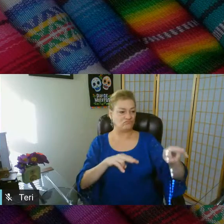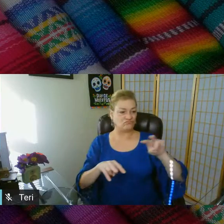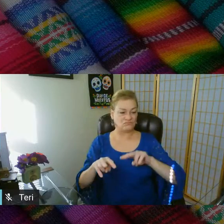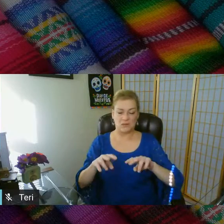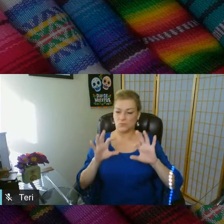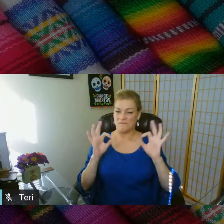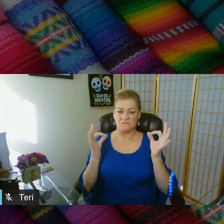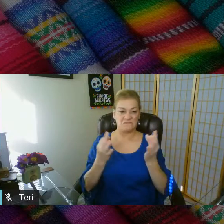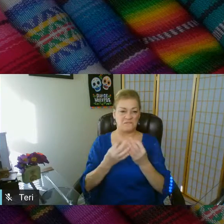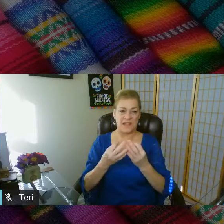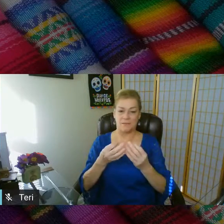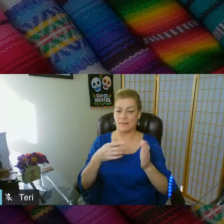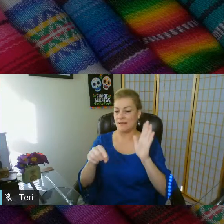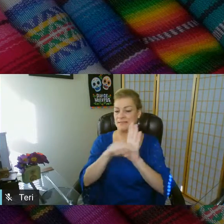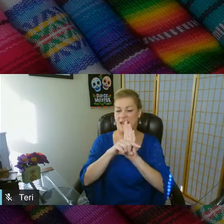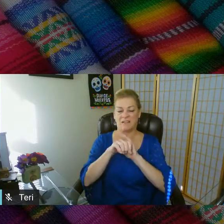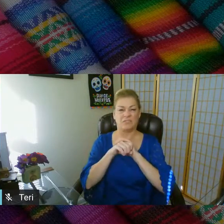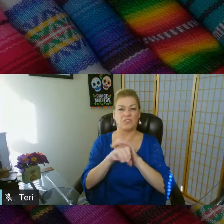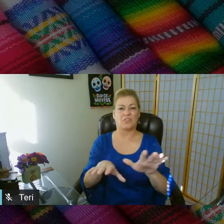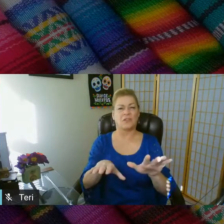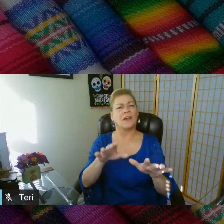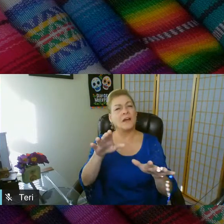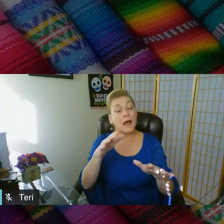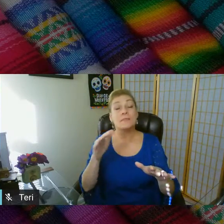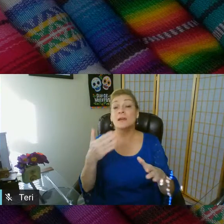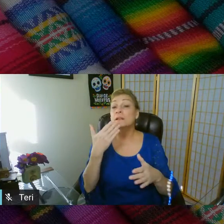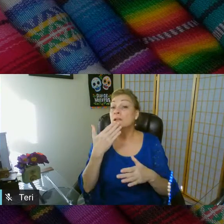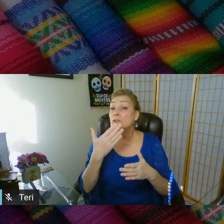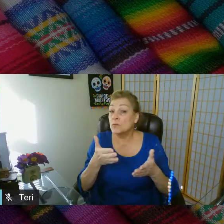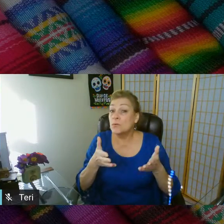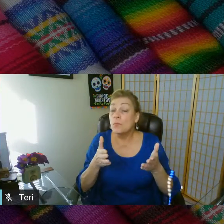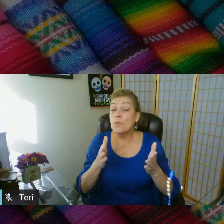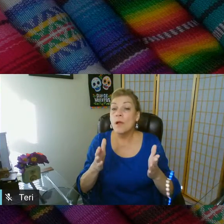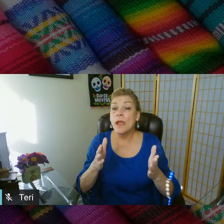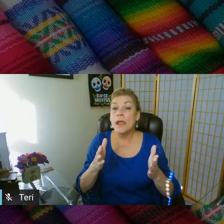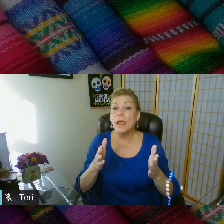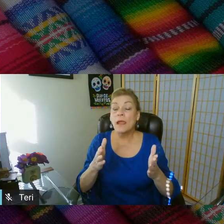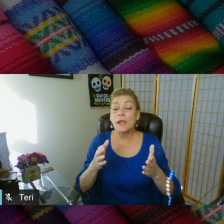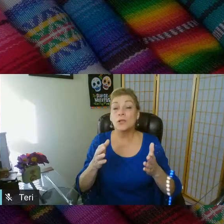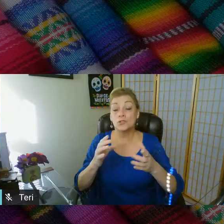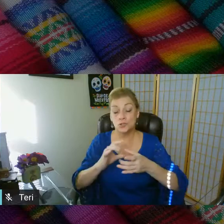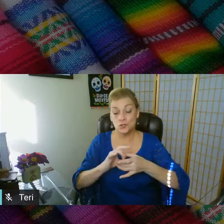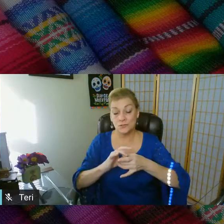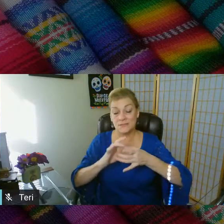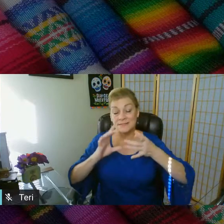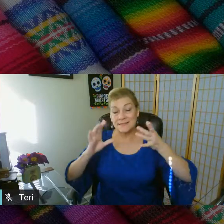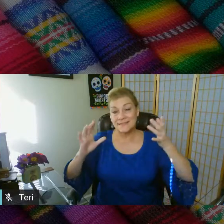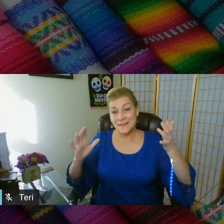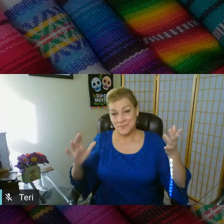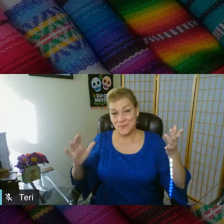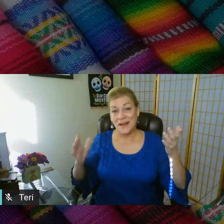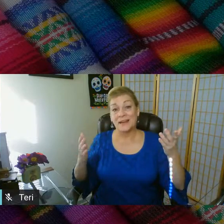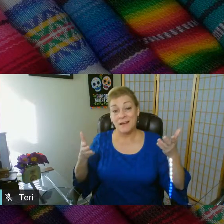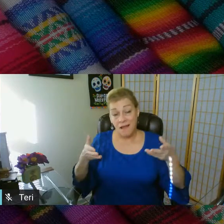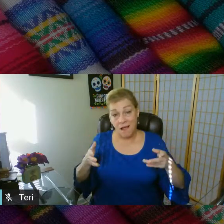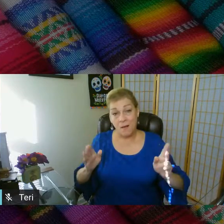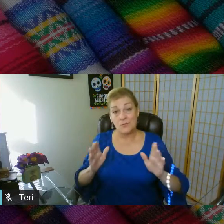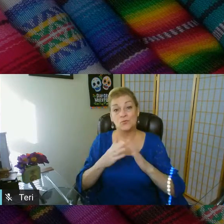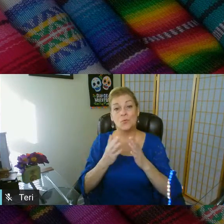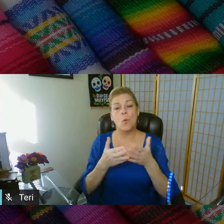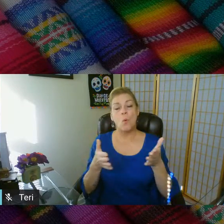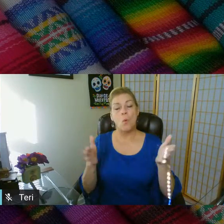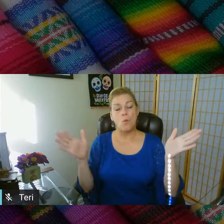thought and undo the things that created that thought and that belief in you. This is an opportunity for you to open